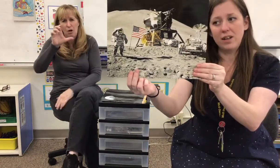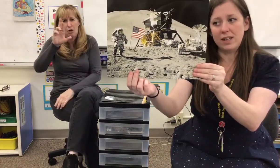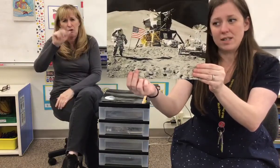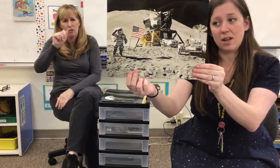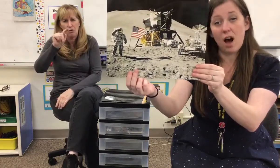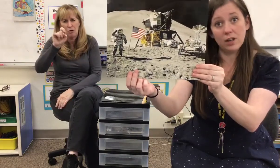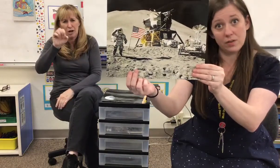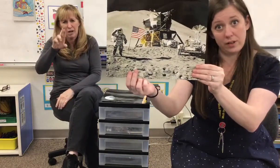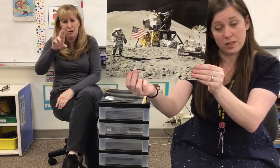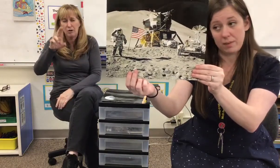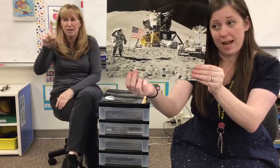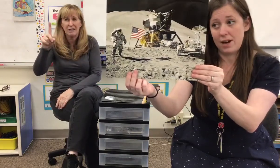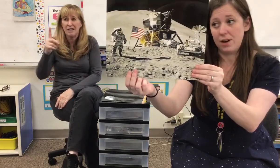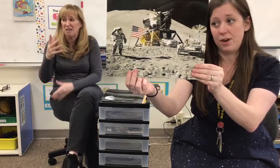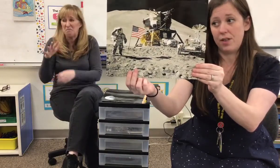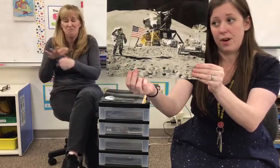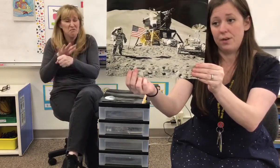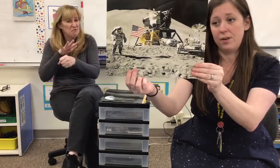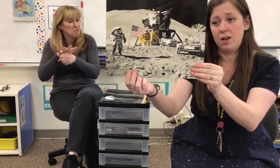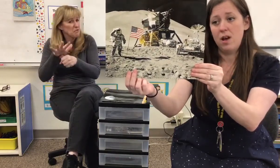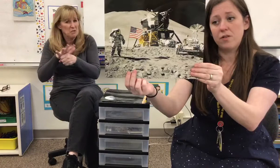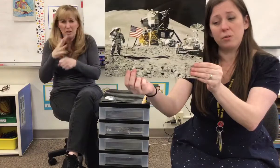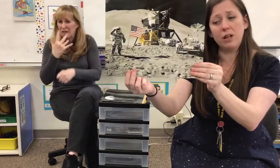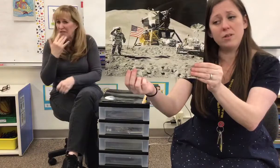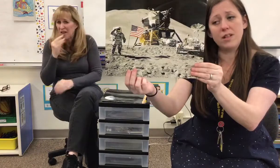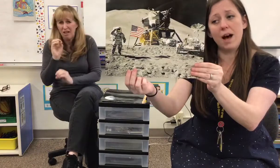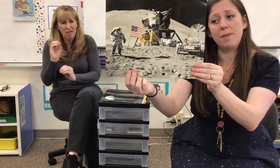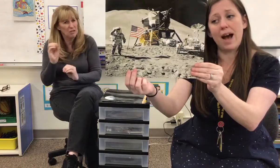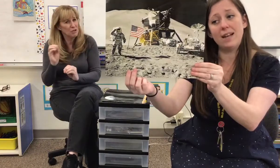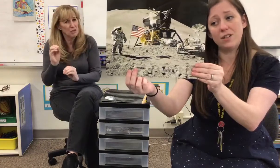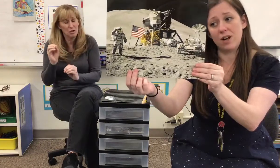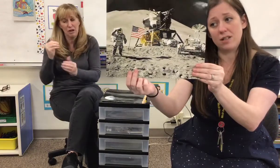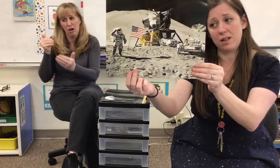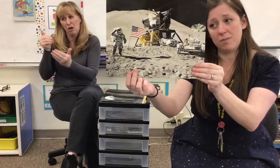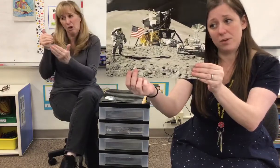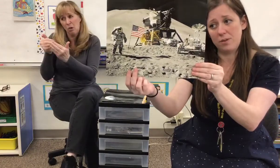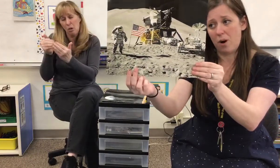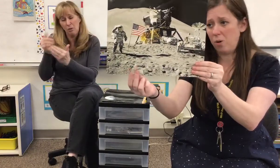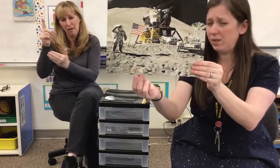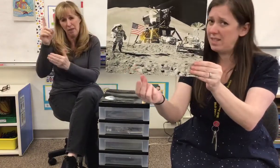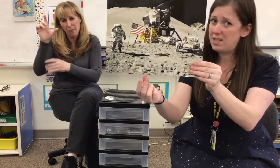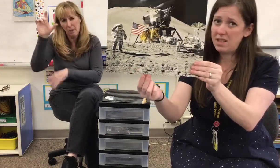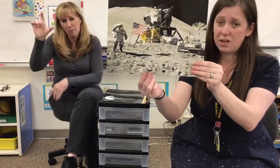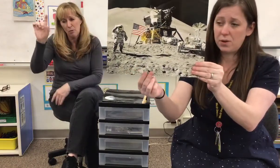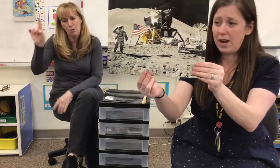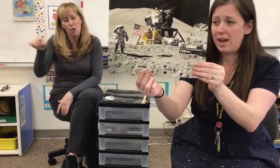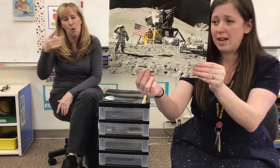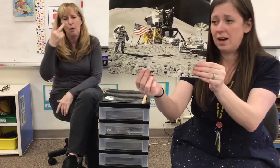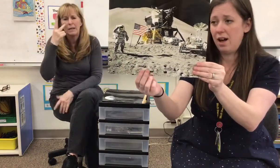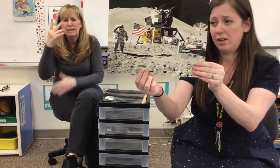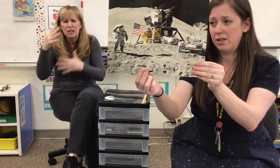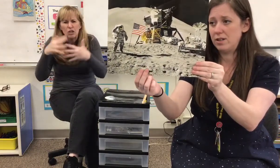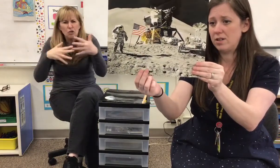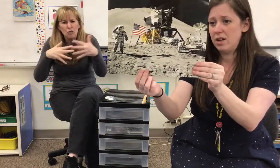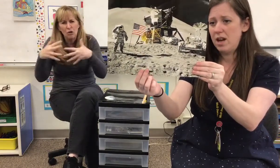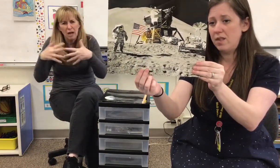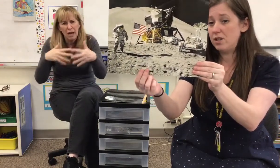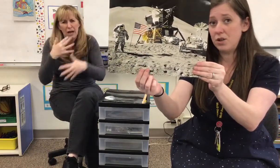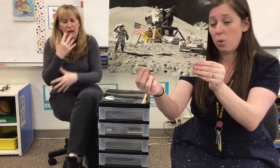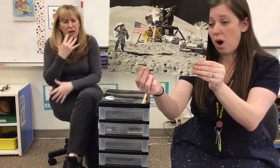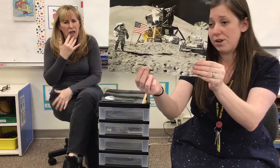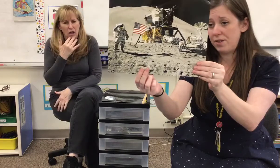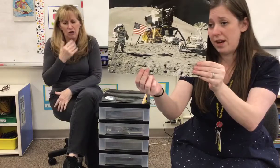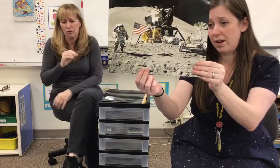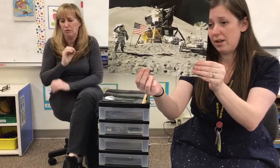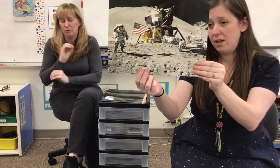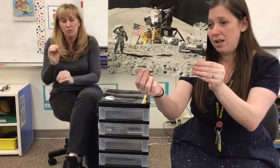not nearly as colorful as planet Earth, though. From close up, astronauts on the moon only see gray colors. There's